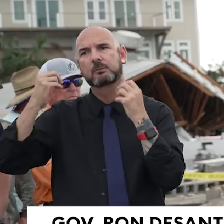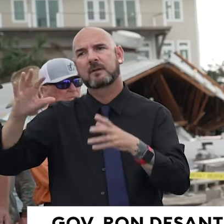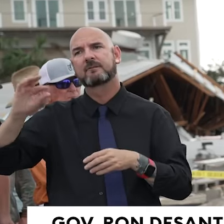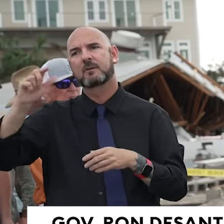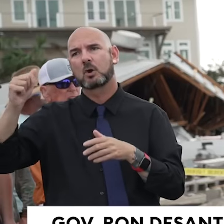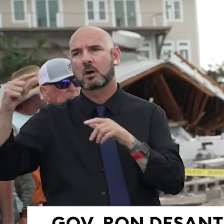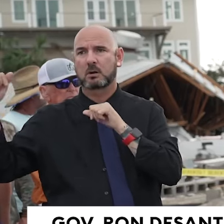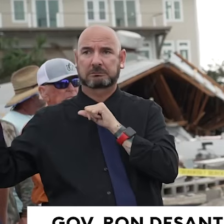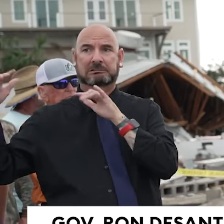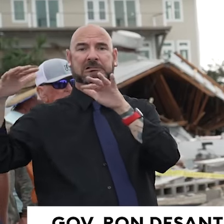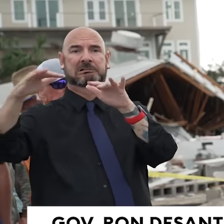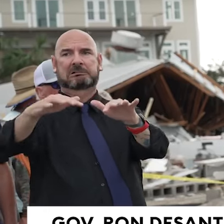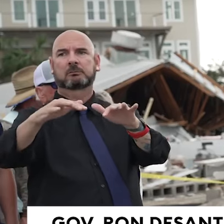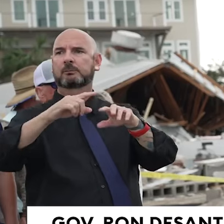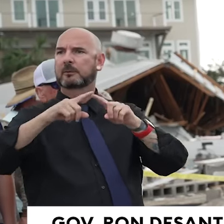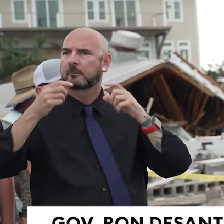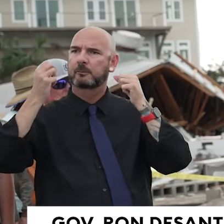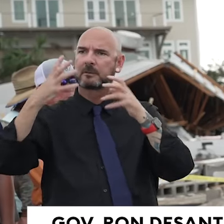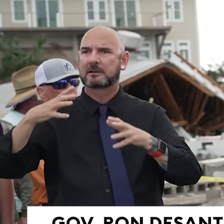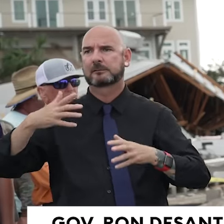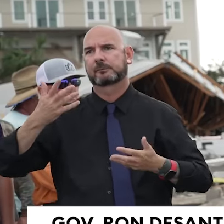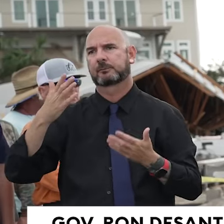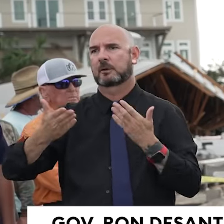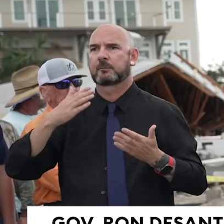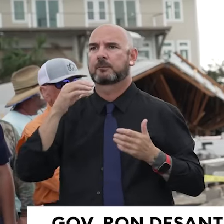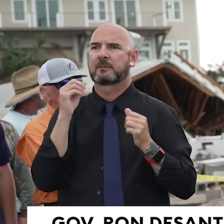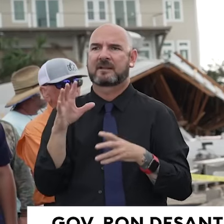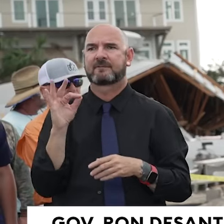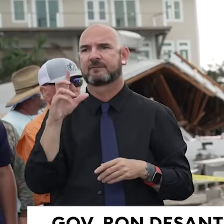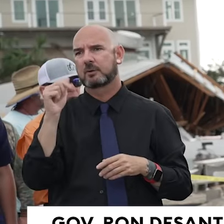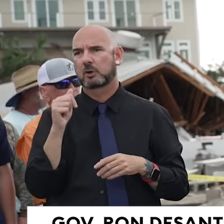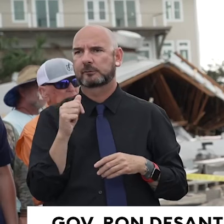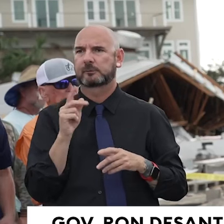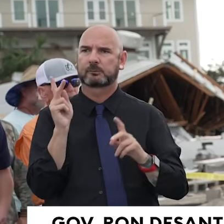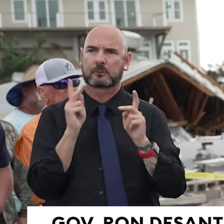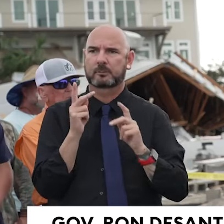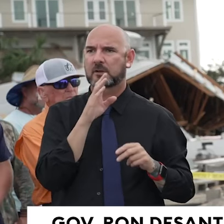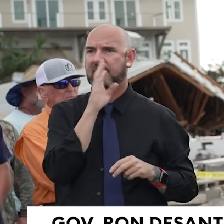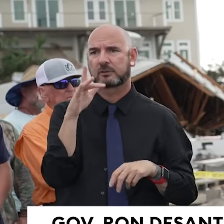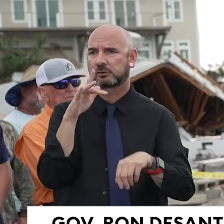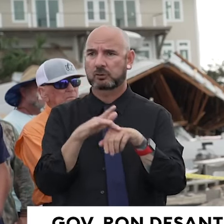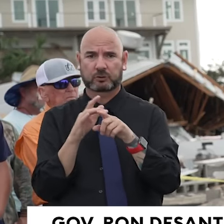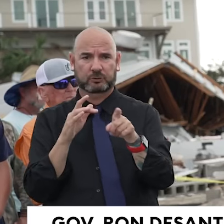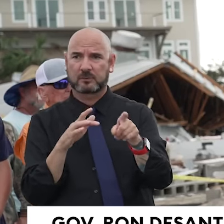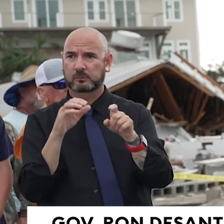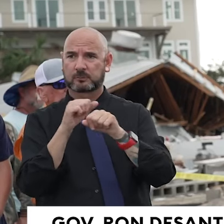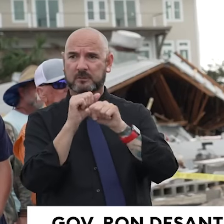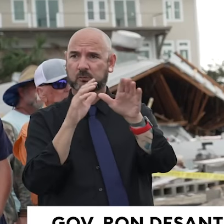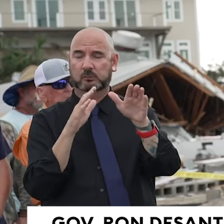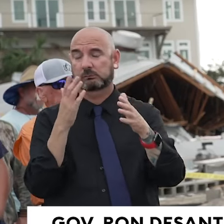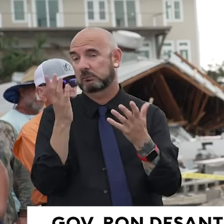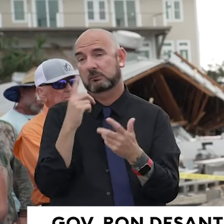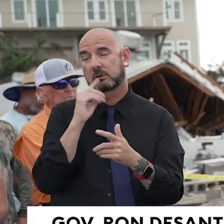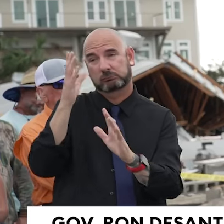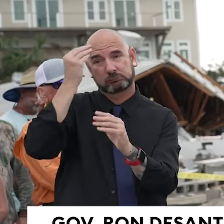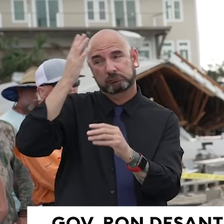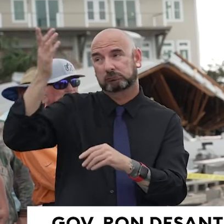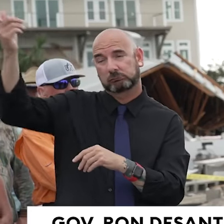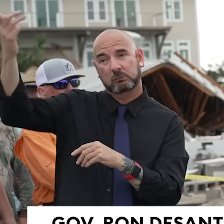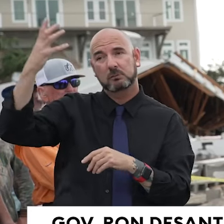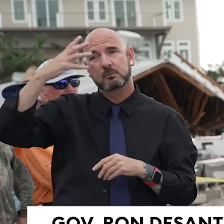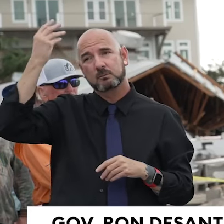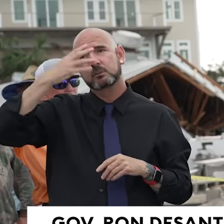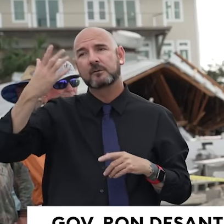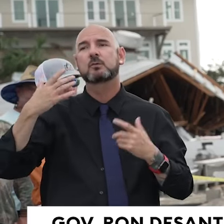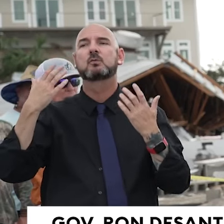there's probably a lot of Floridians that have never been to those mountains. And what I will tell you is it's very pretty. It's very refreshing